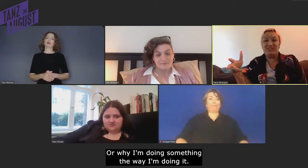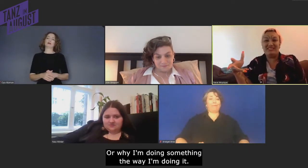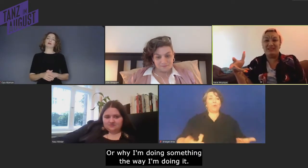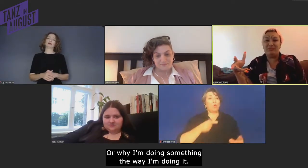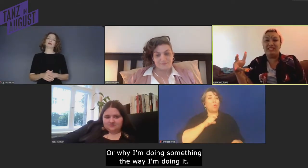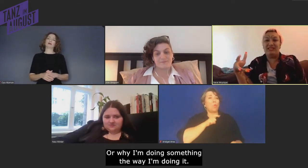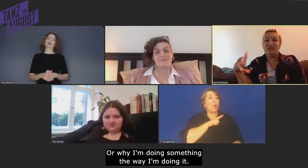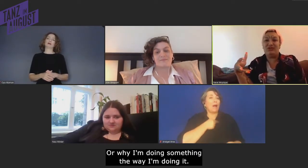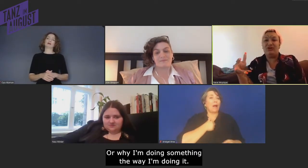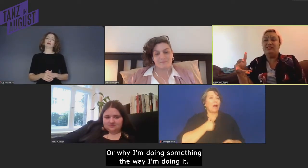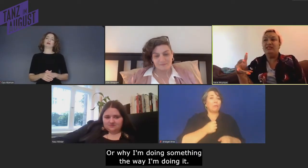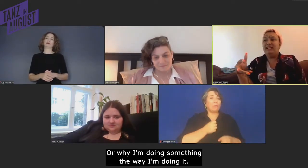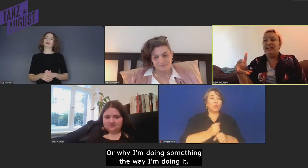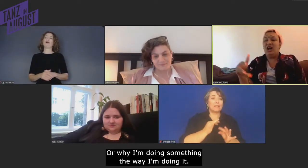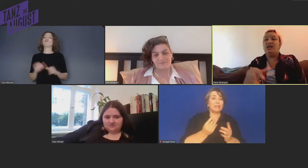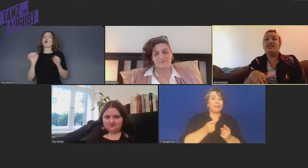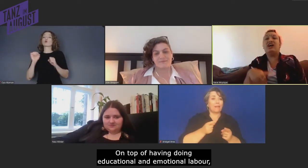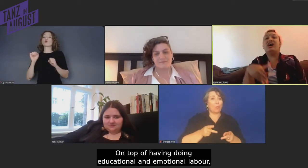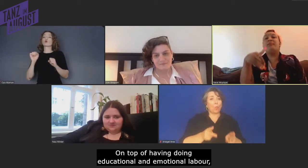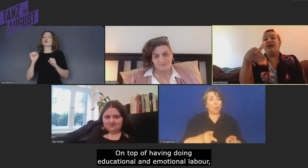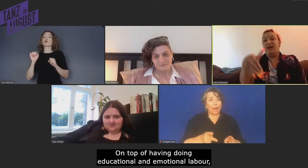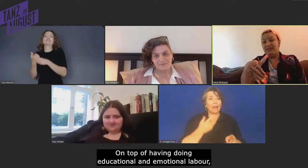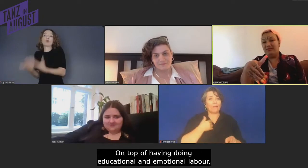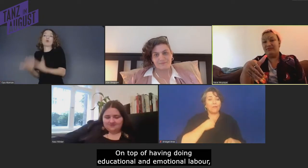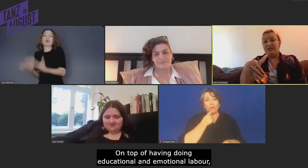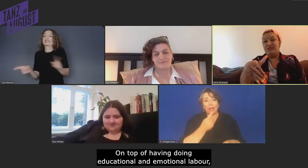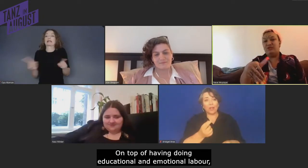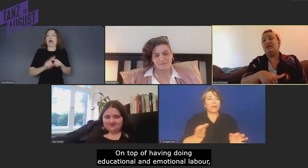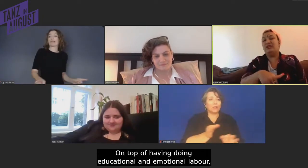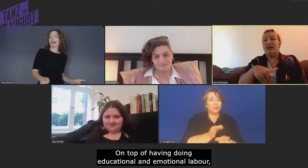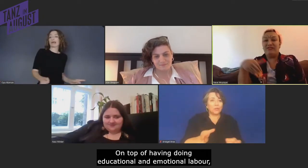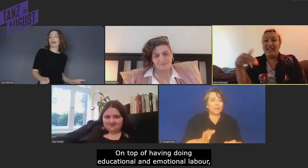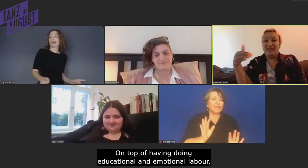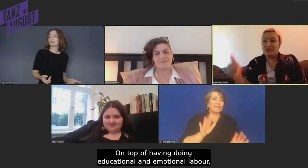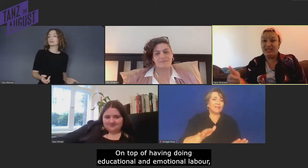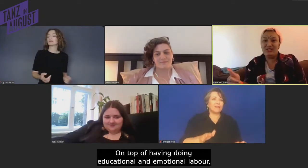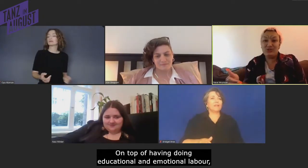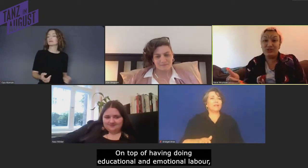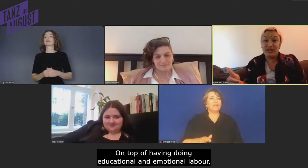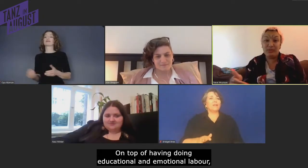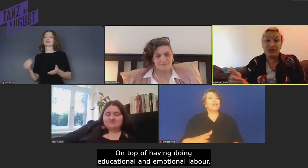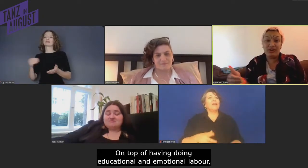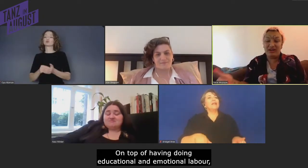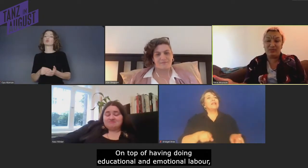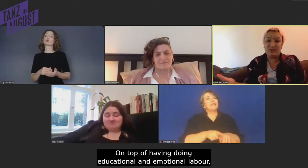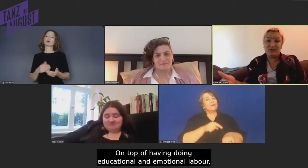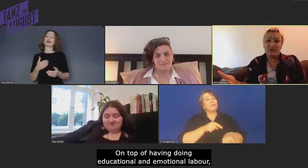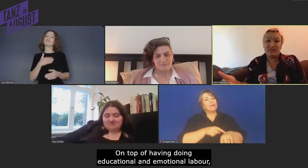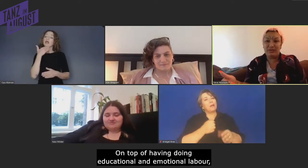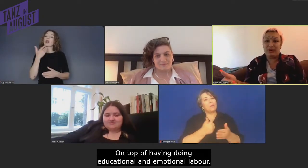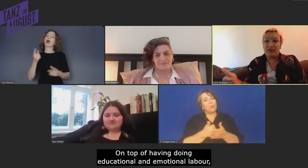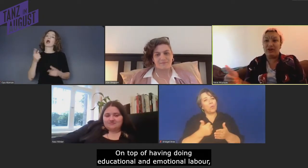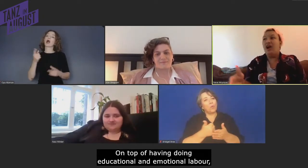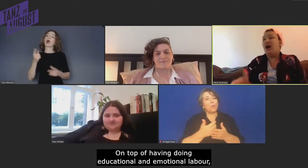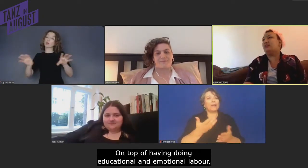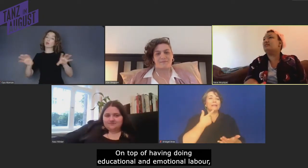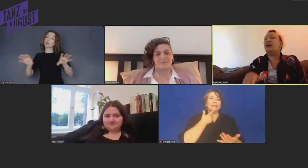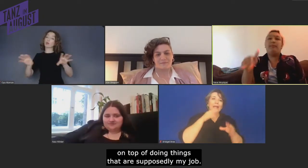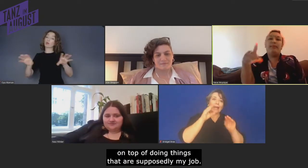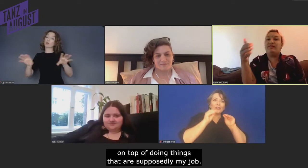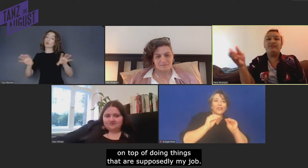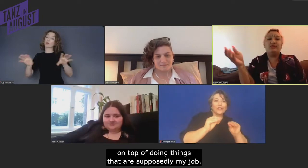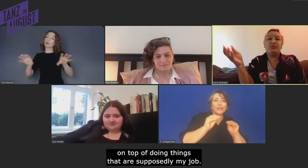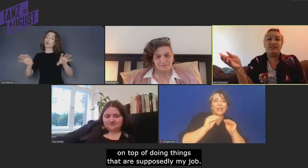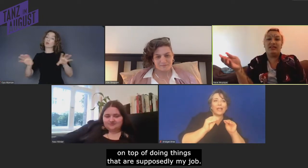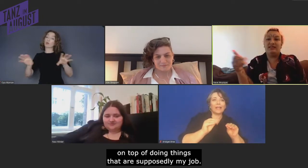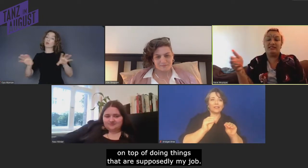doing something, you know, on top of doing a lot of educational labor and emotional labor, on top